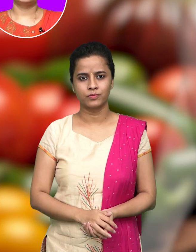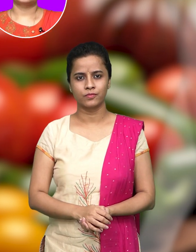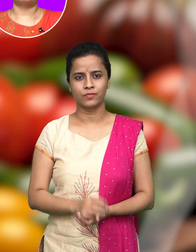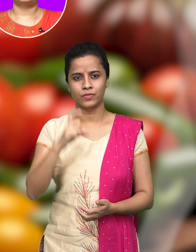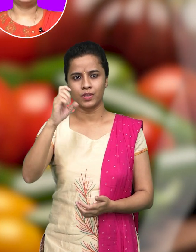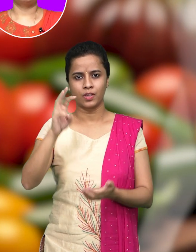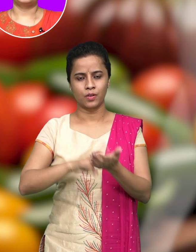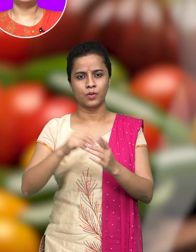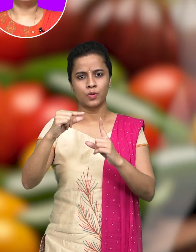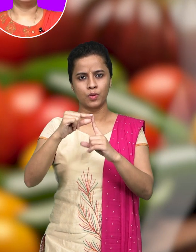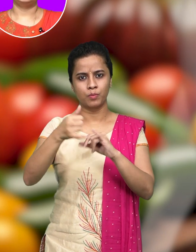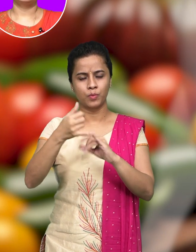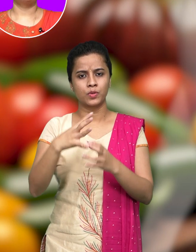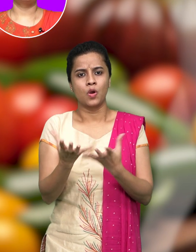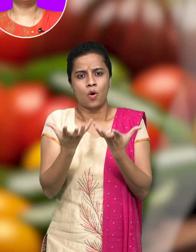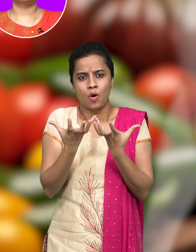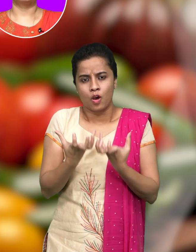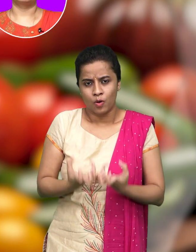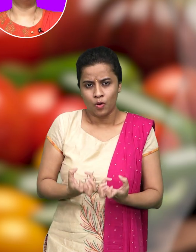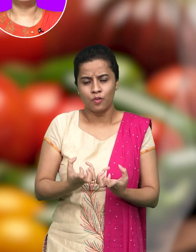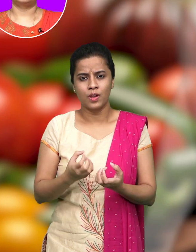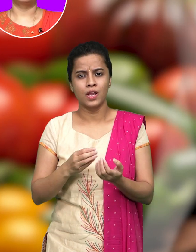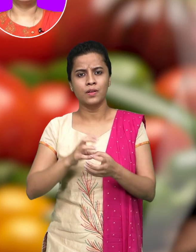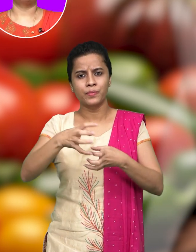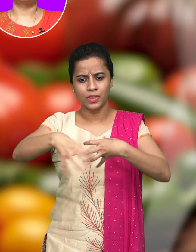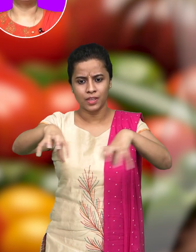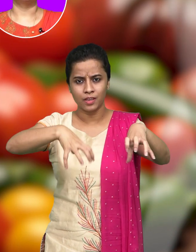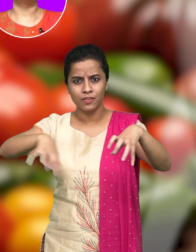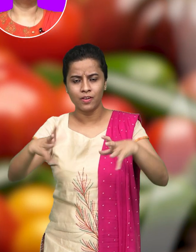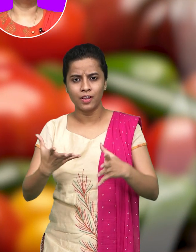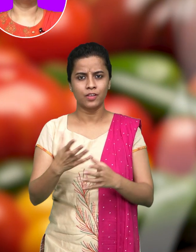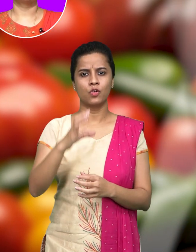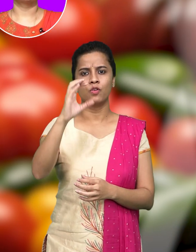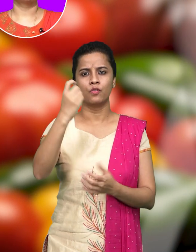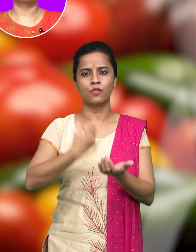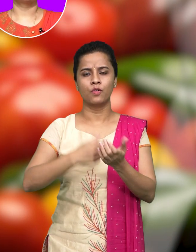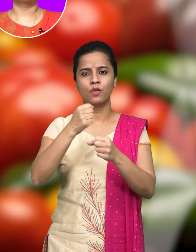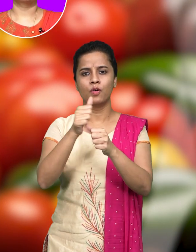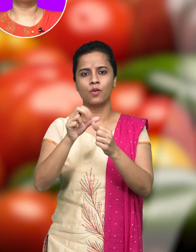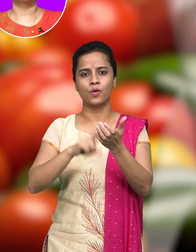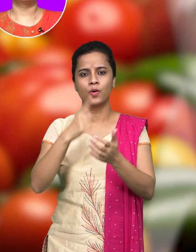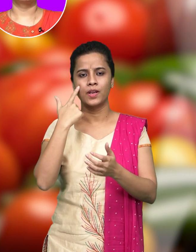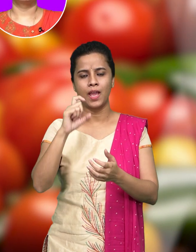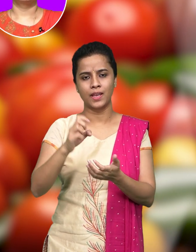Compost is obtained by the decomposition of organic matter.